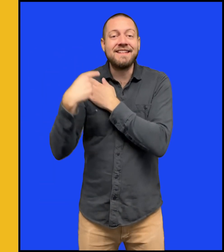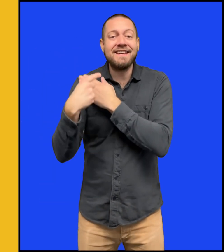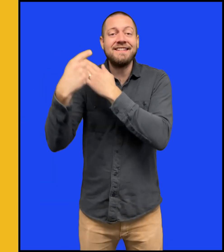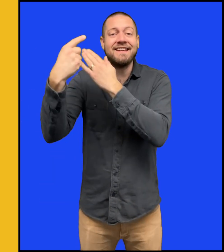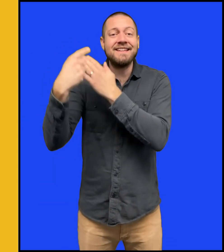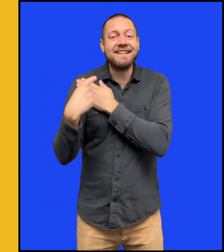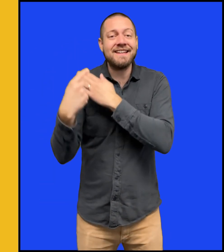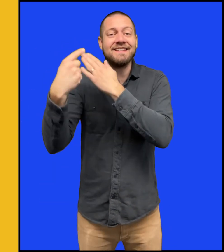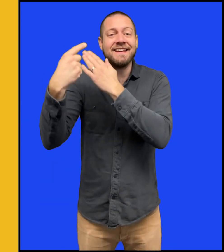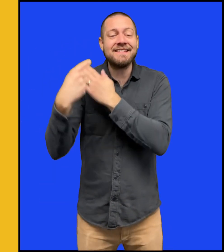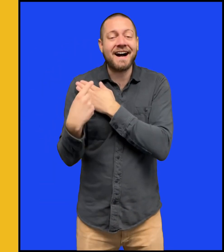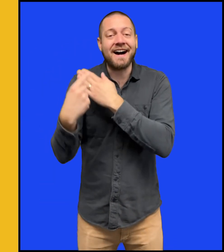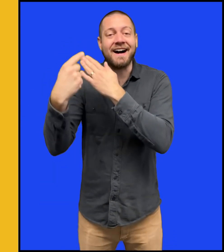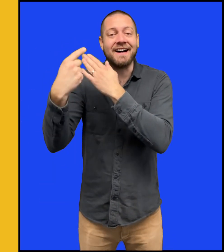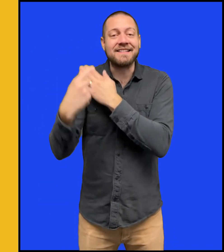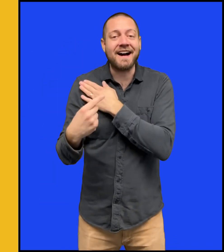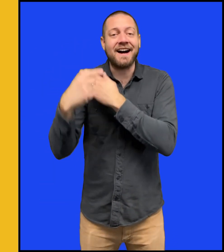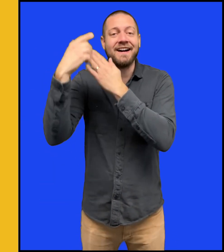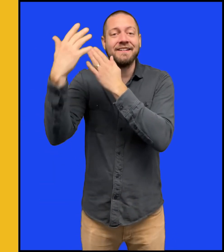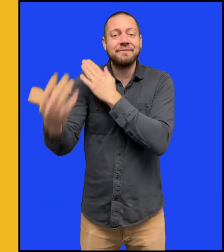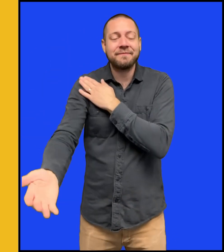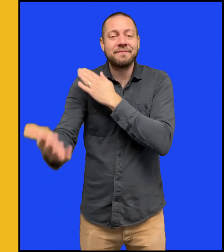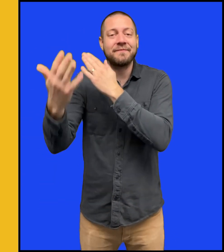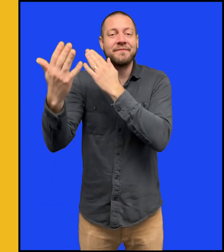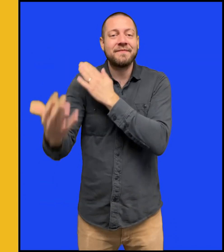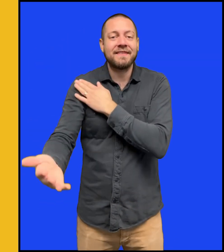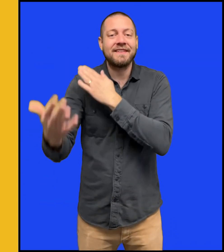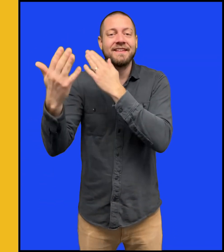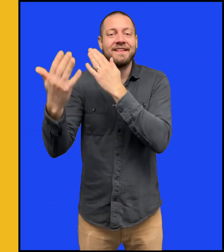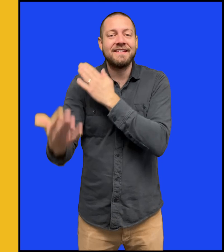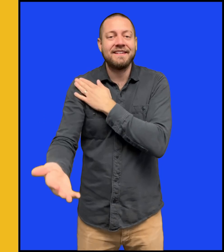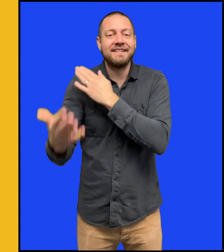Say tiki, tiki, tiki, tiki, ta, ta.